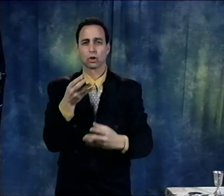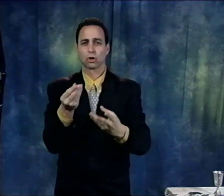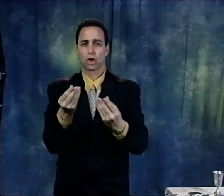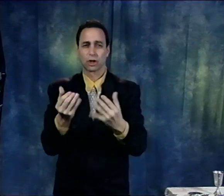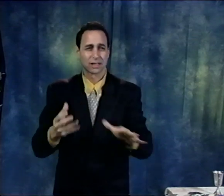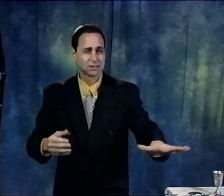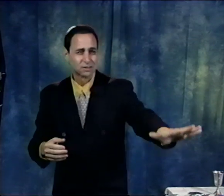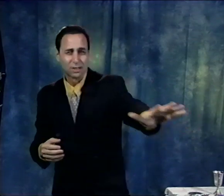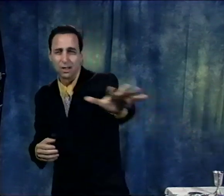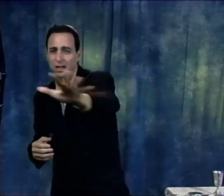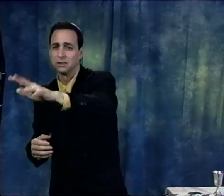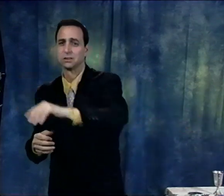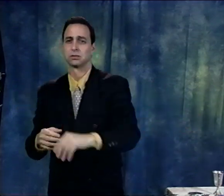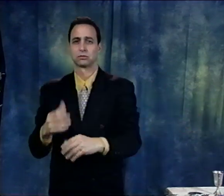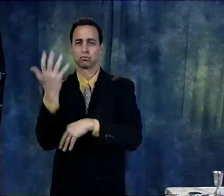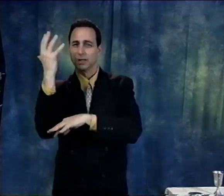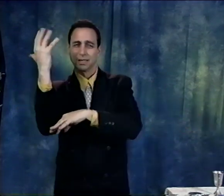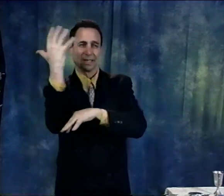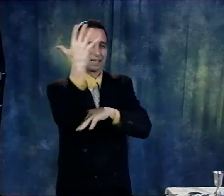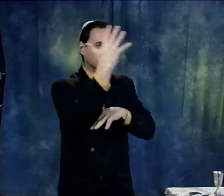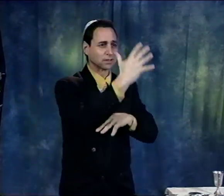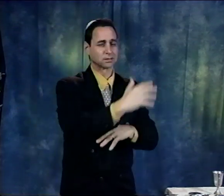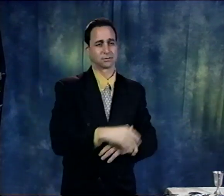the gardens, and the trees.